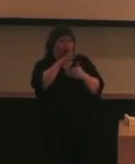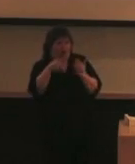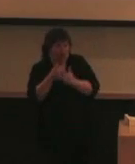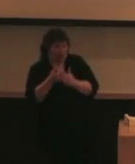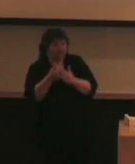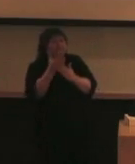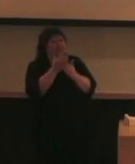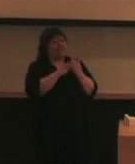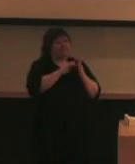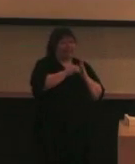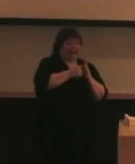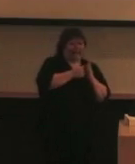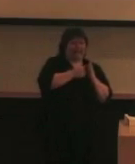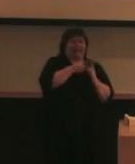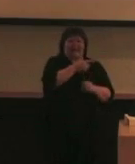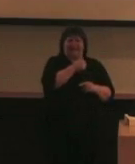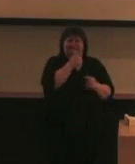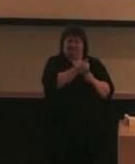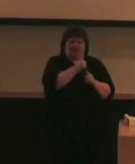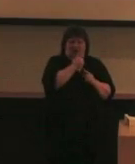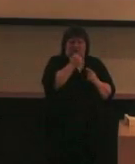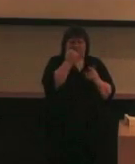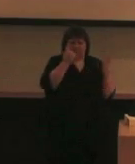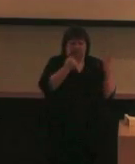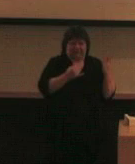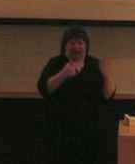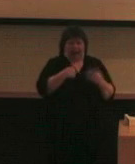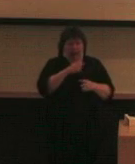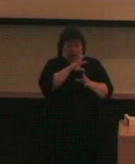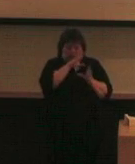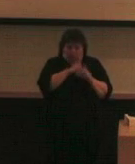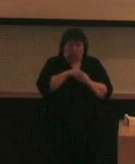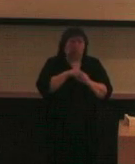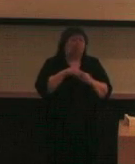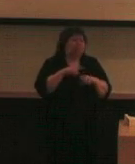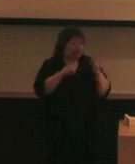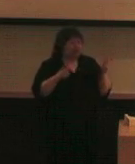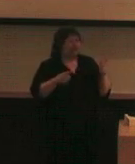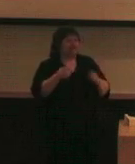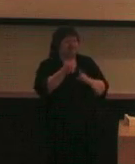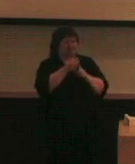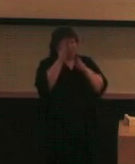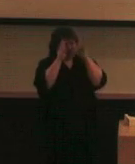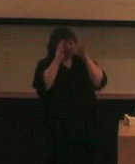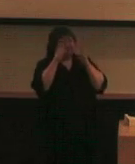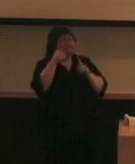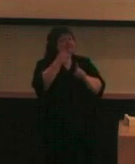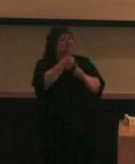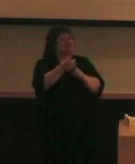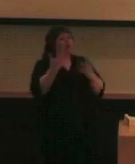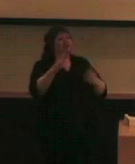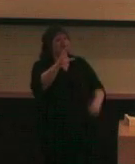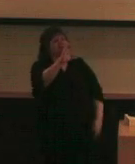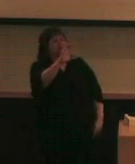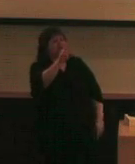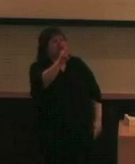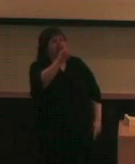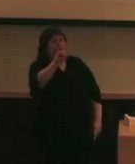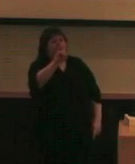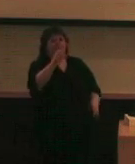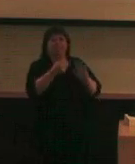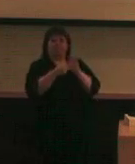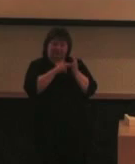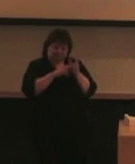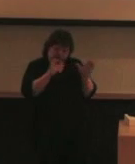because there's a few in the beginning that he did not design. I actually incorporated those in there. But he's also a CDI. What does that mean again? Certified